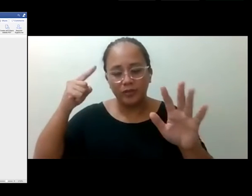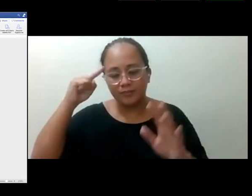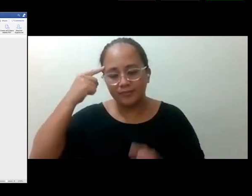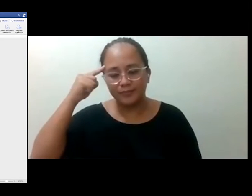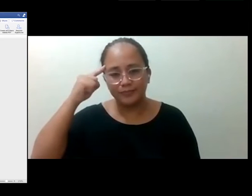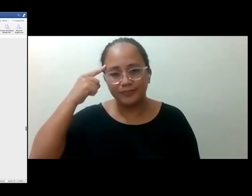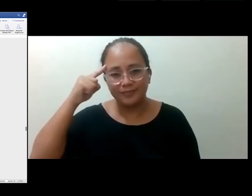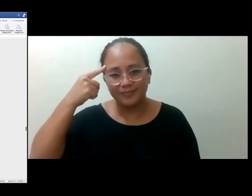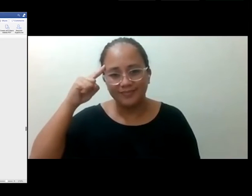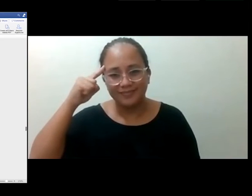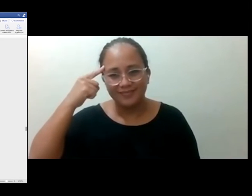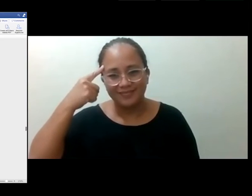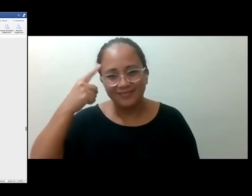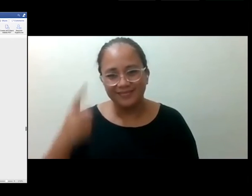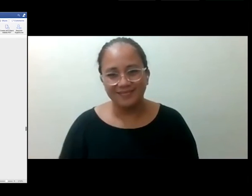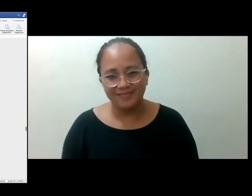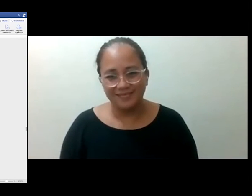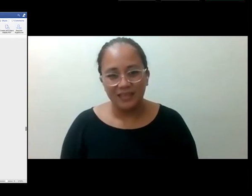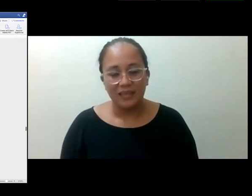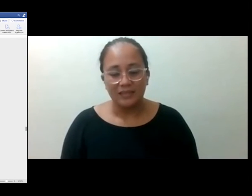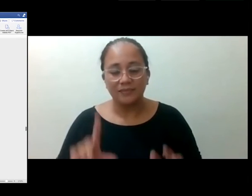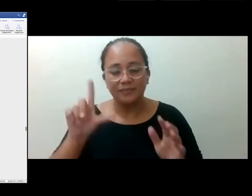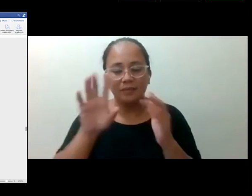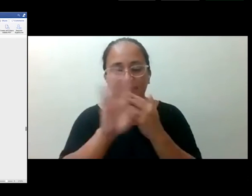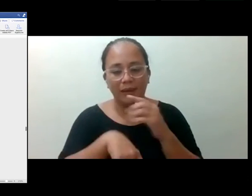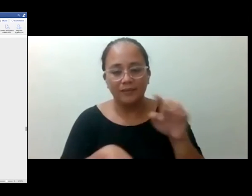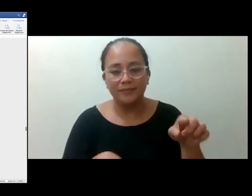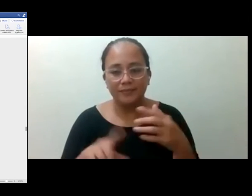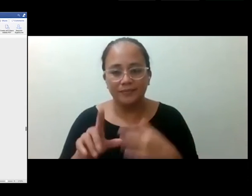um, we'll come back to this. Okay,